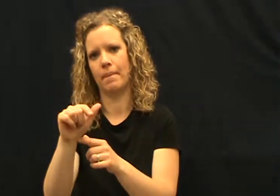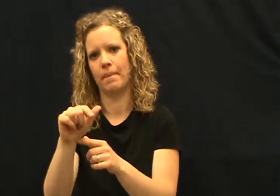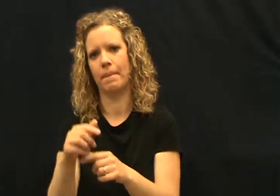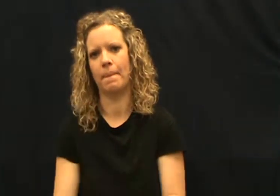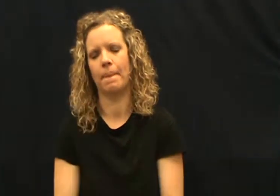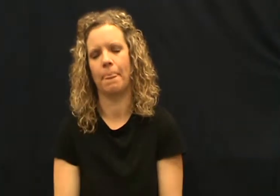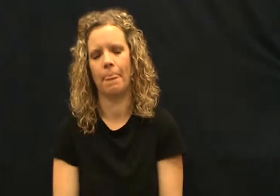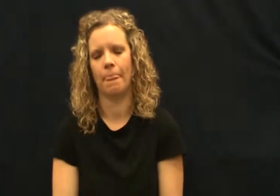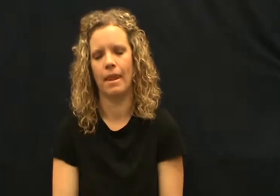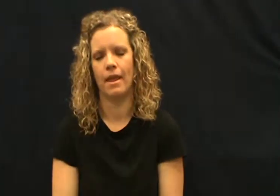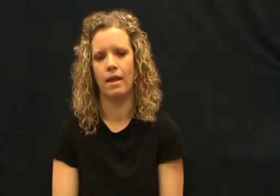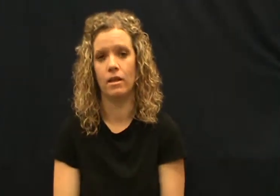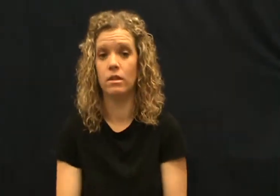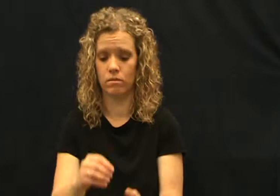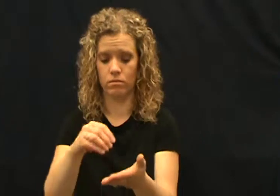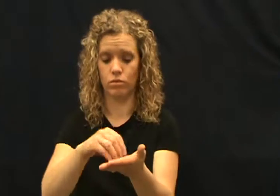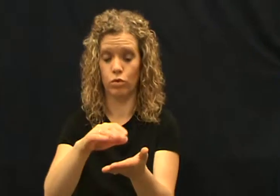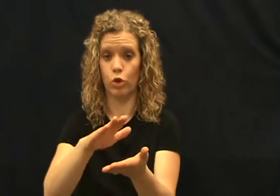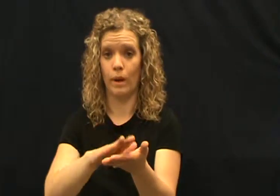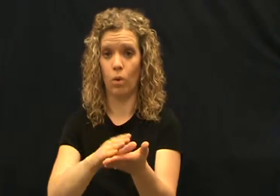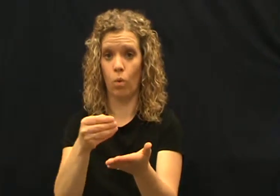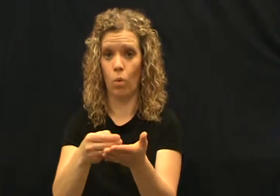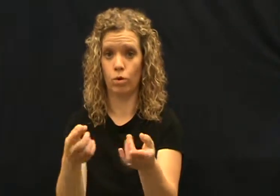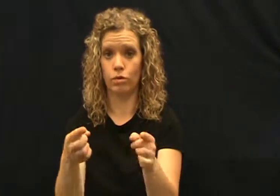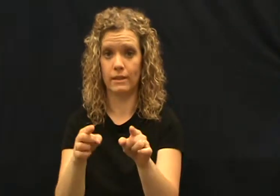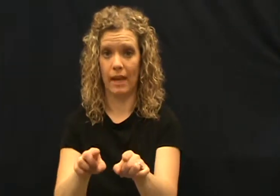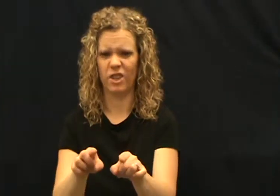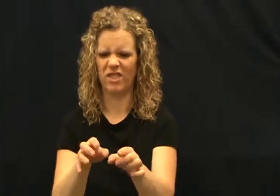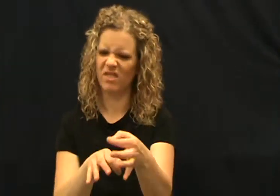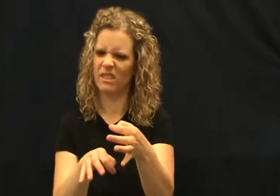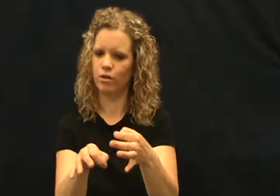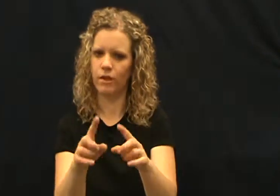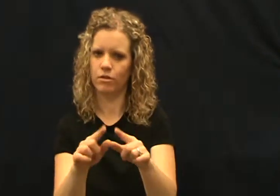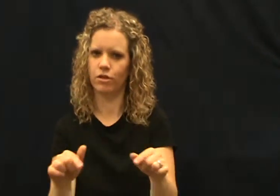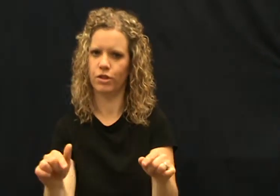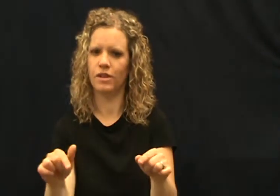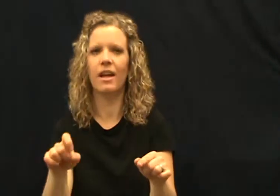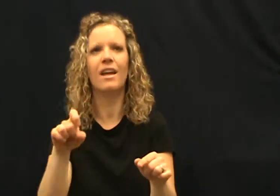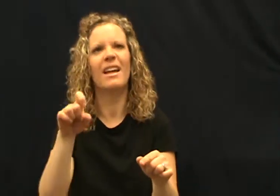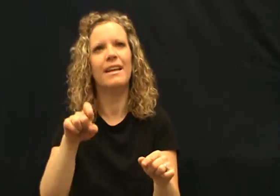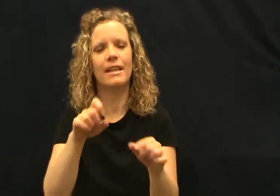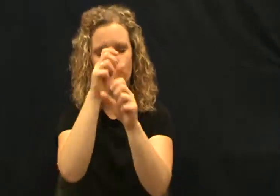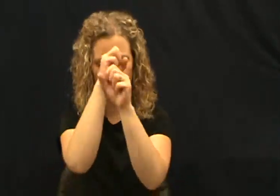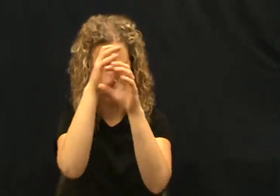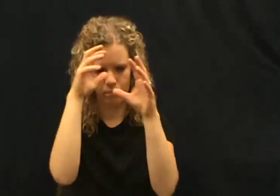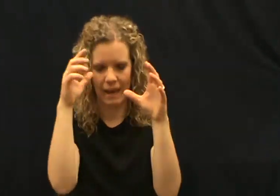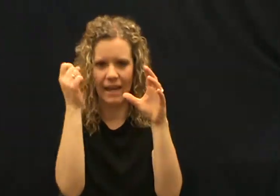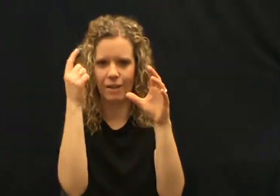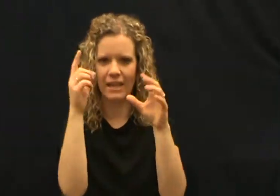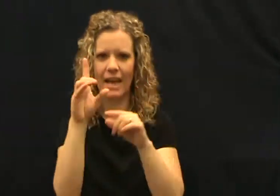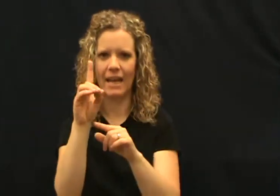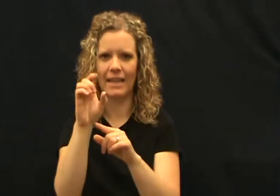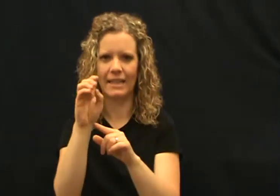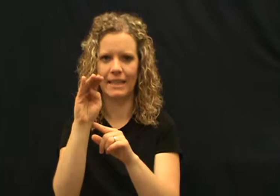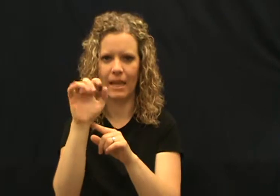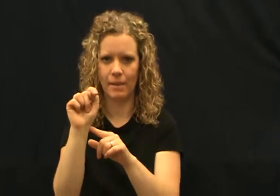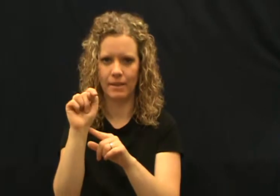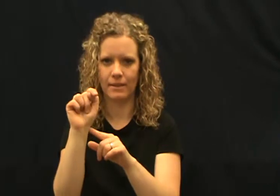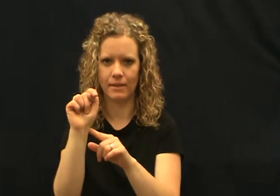In order to record these transactions, we have to understand what we call debits and credits. Now forget everything you've heard about